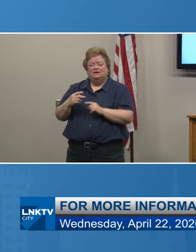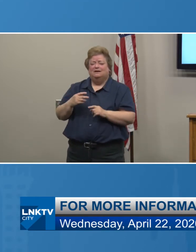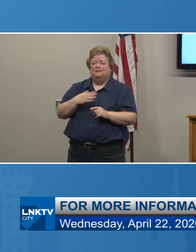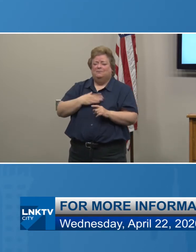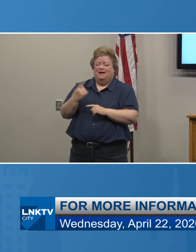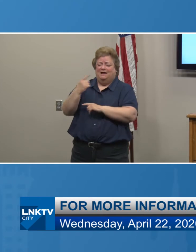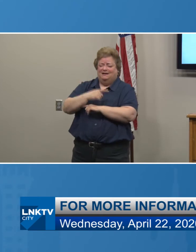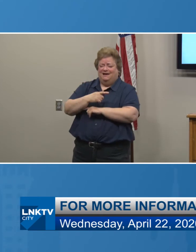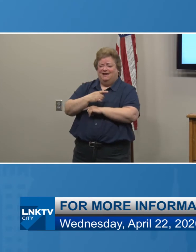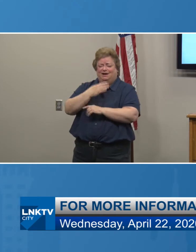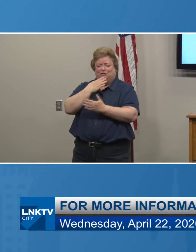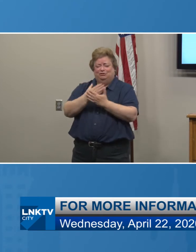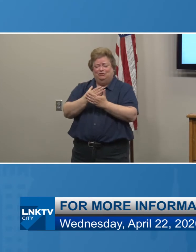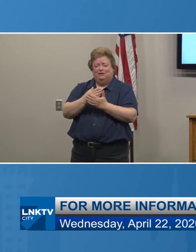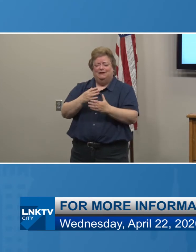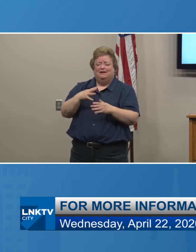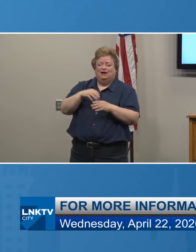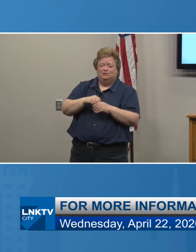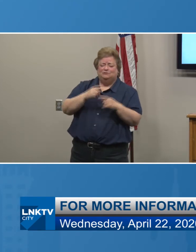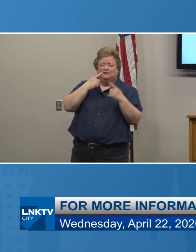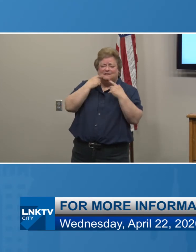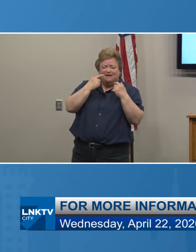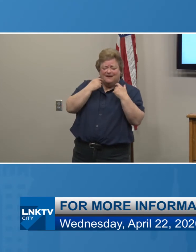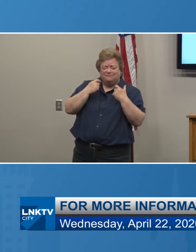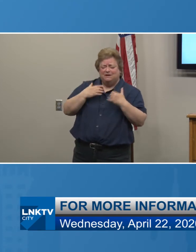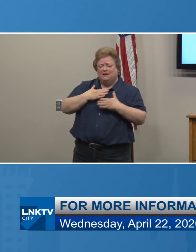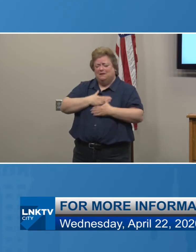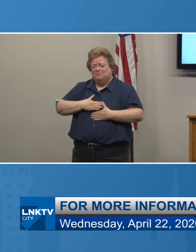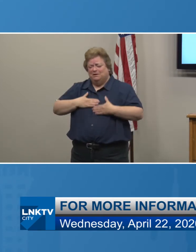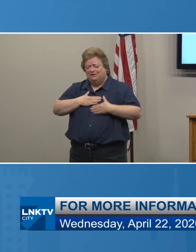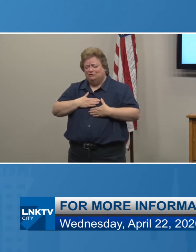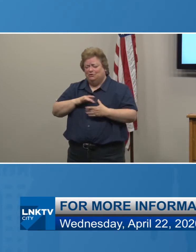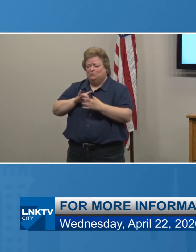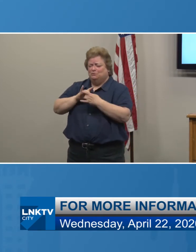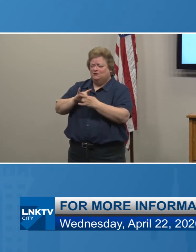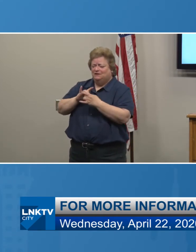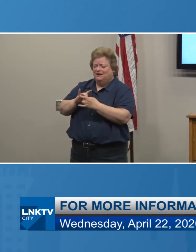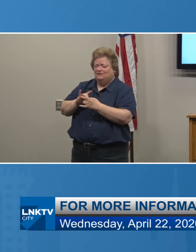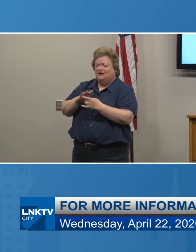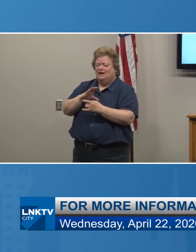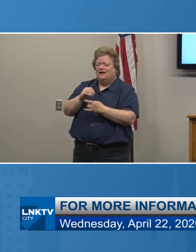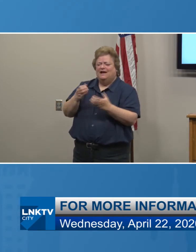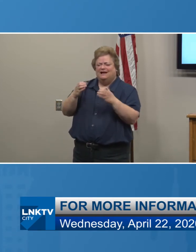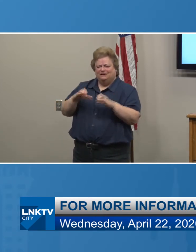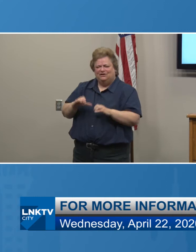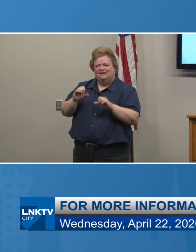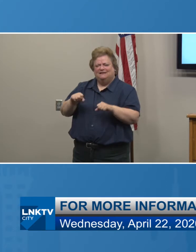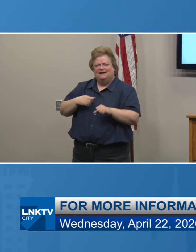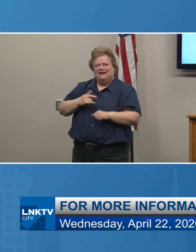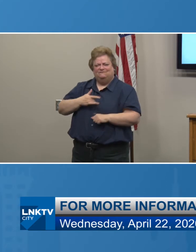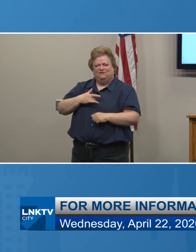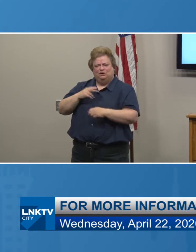laughter, pleasurable activities, relationships, and a chance to be useful.